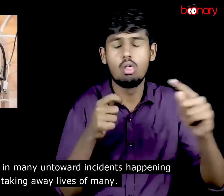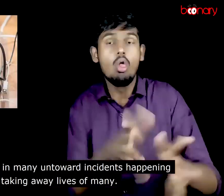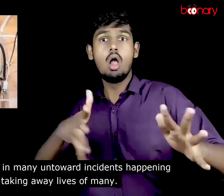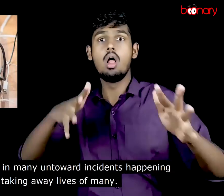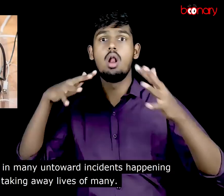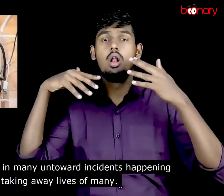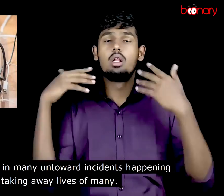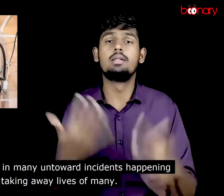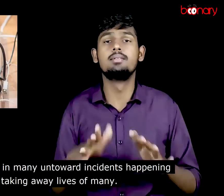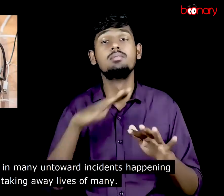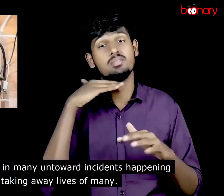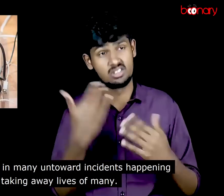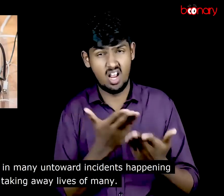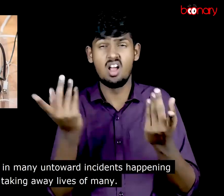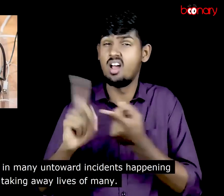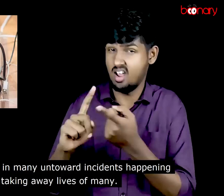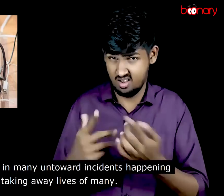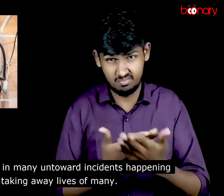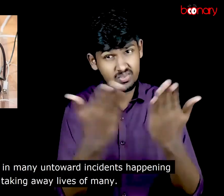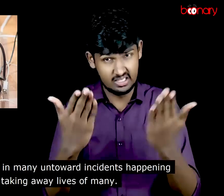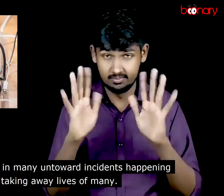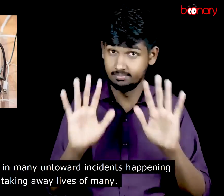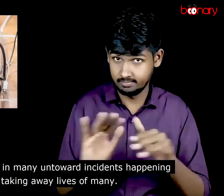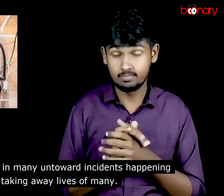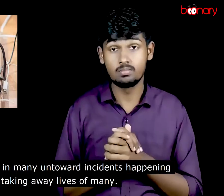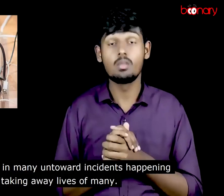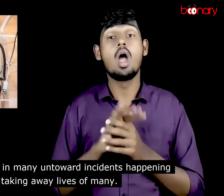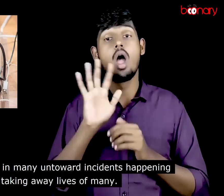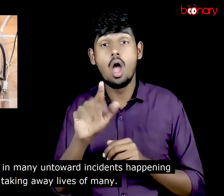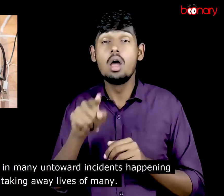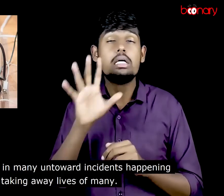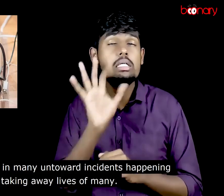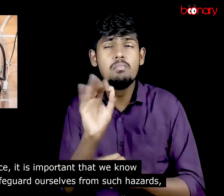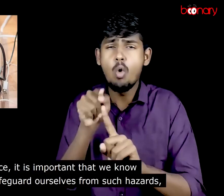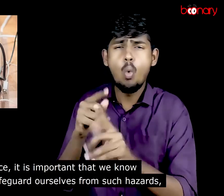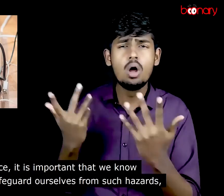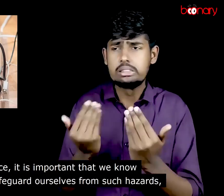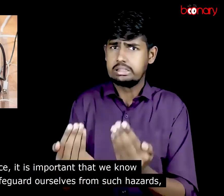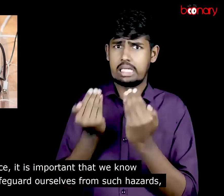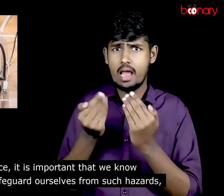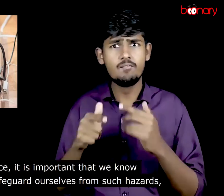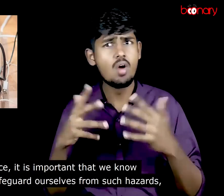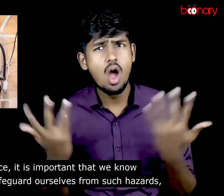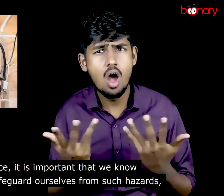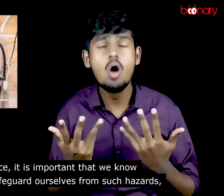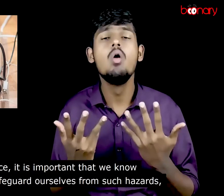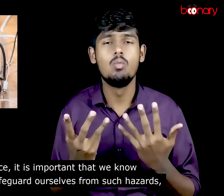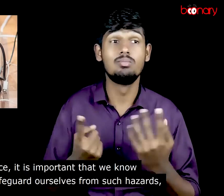results in many untoward incidents happening, taking away lives of many. Hence, it is important that we know how